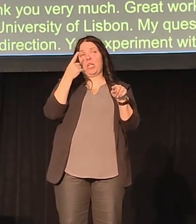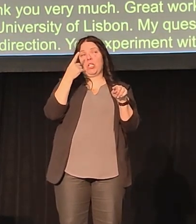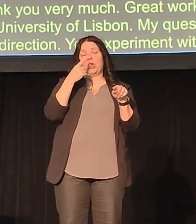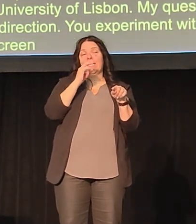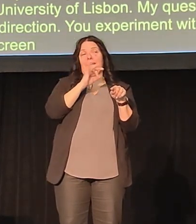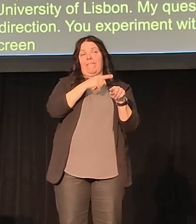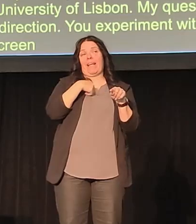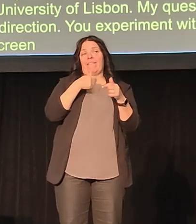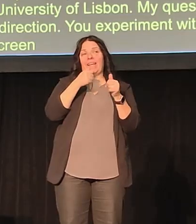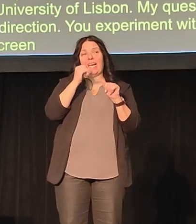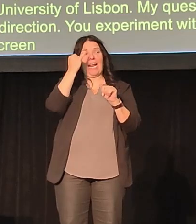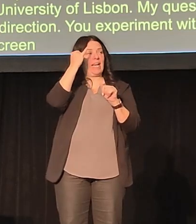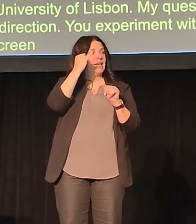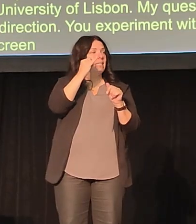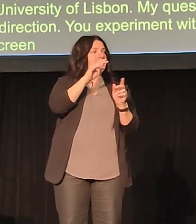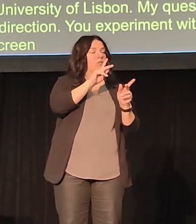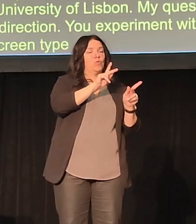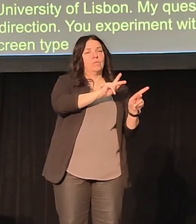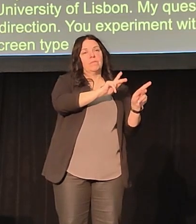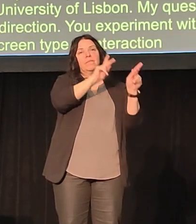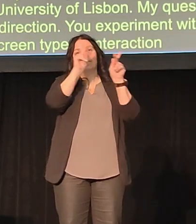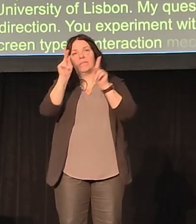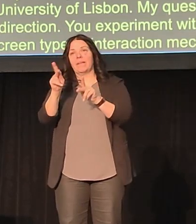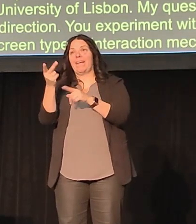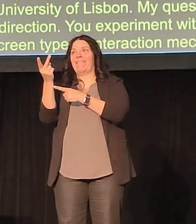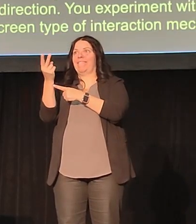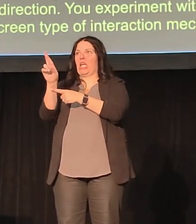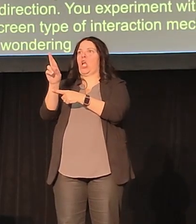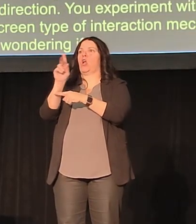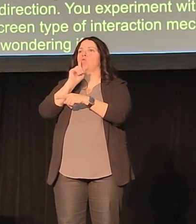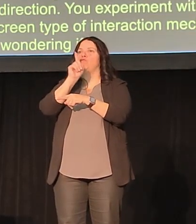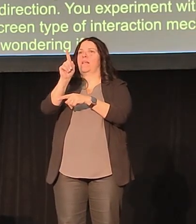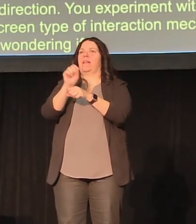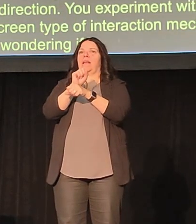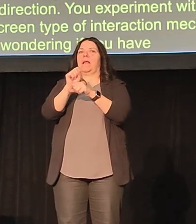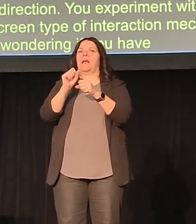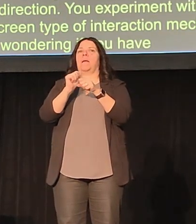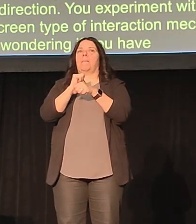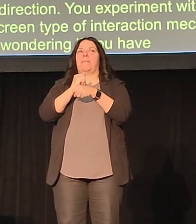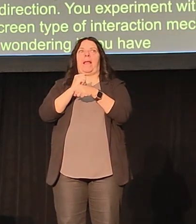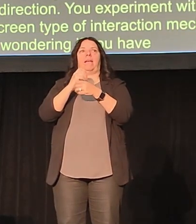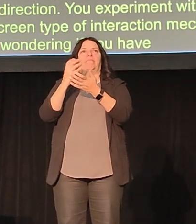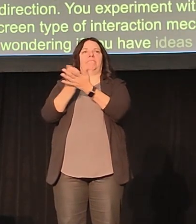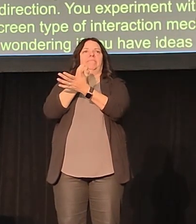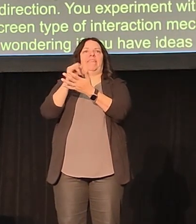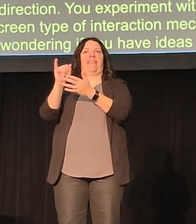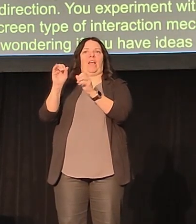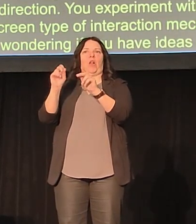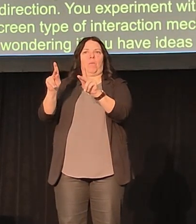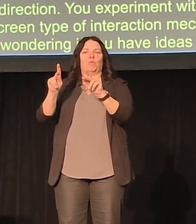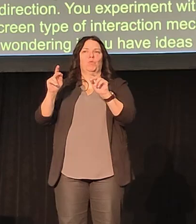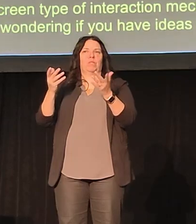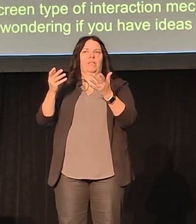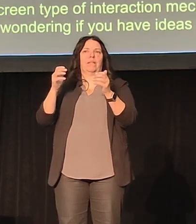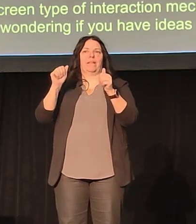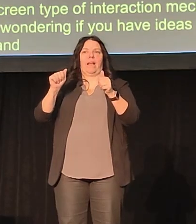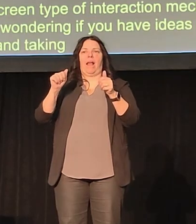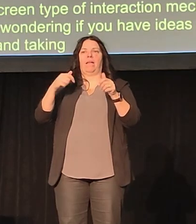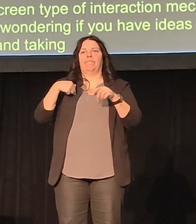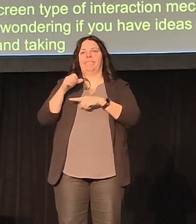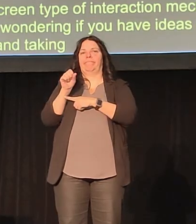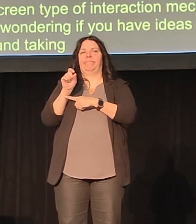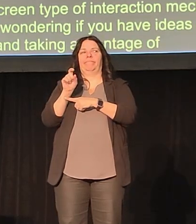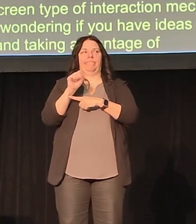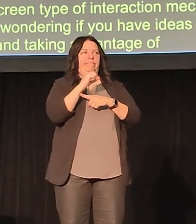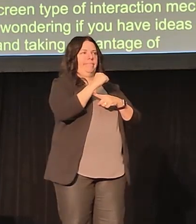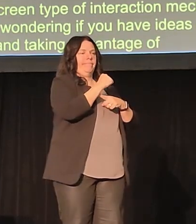ideas on moving to VR and taking advantage of the affordances, just like by being able to rotate